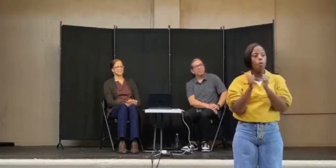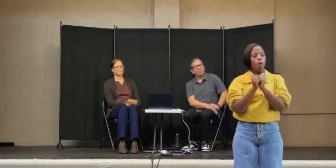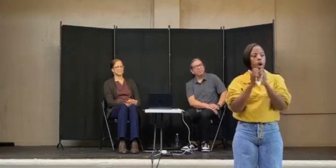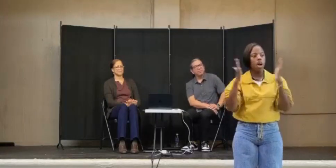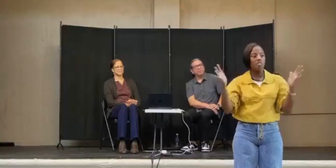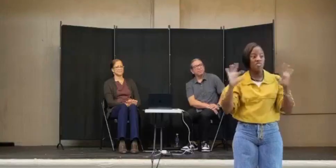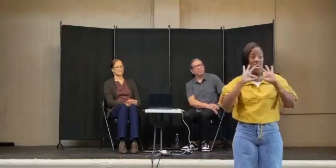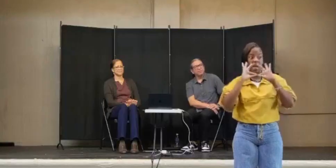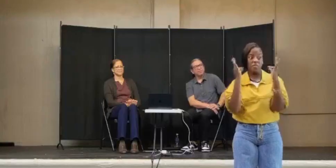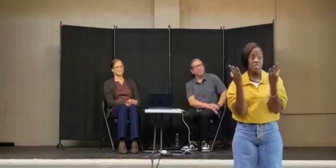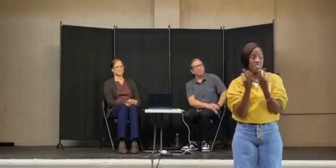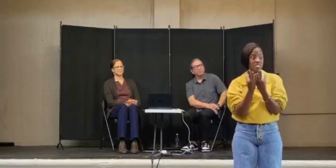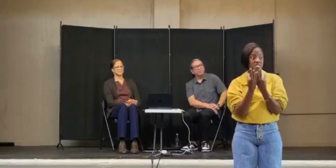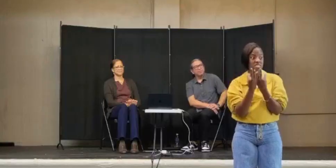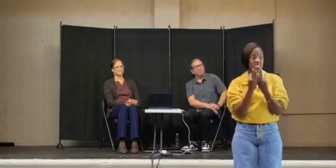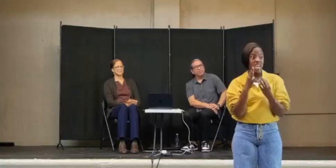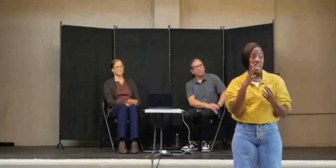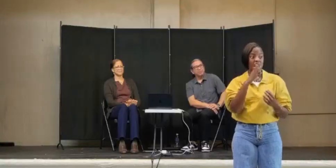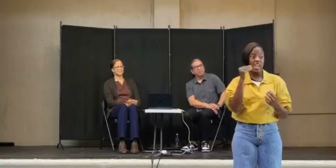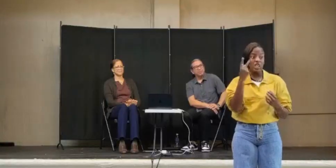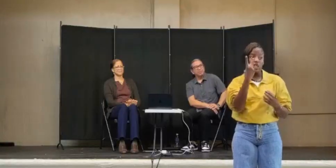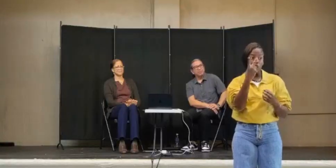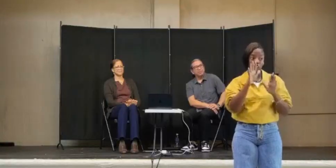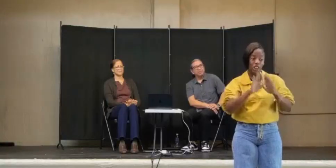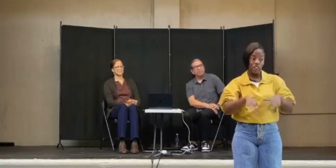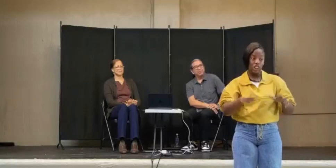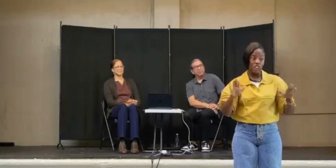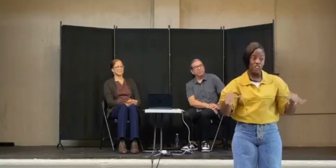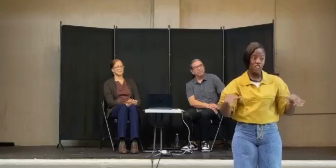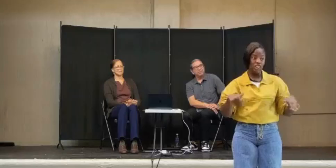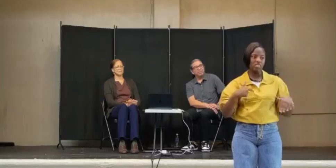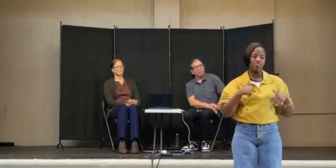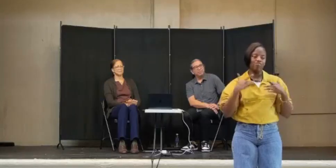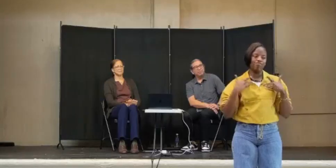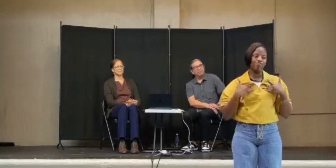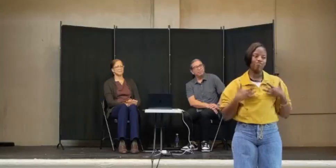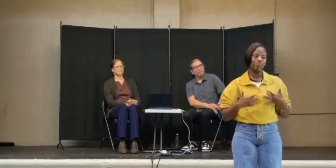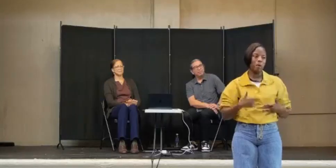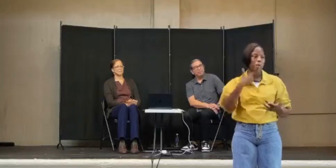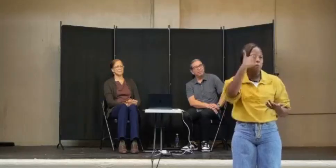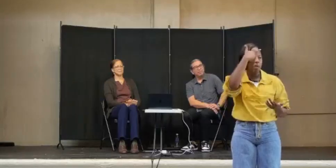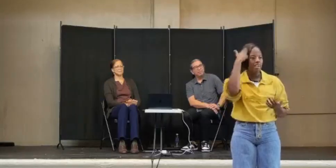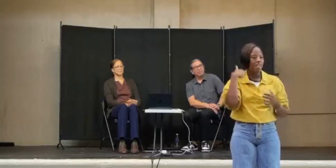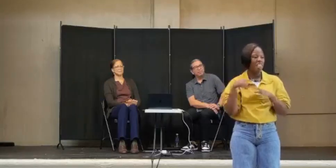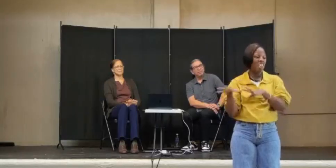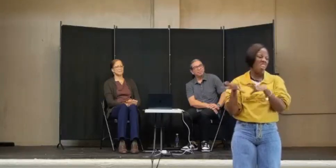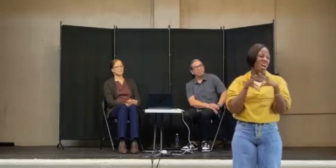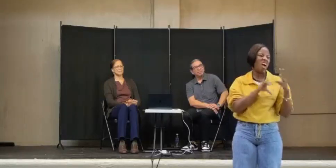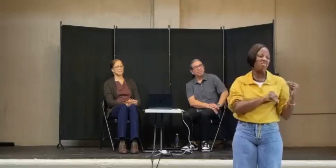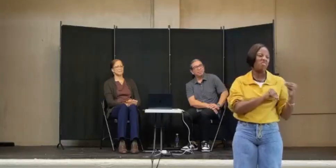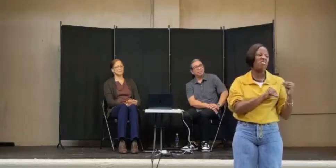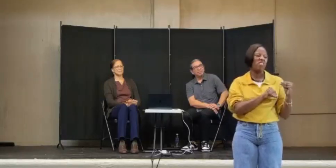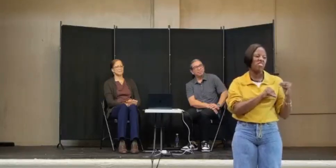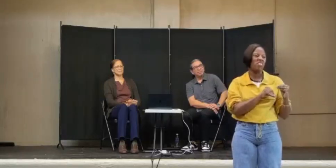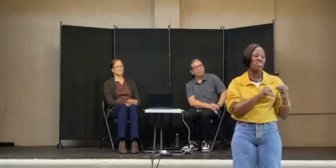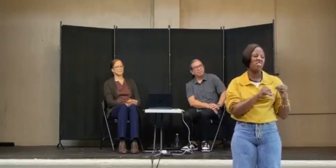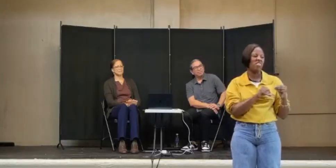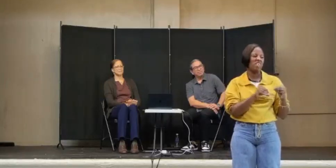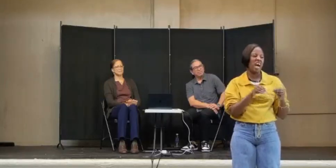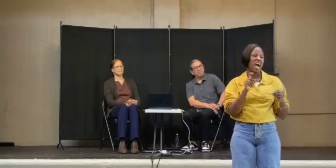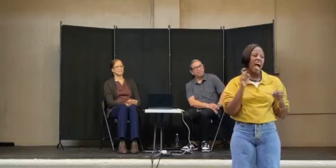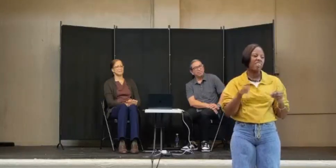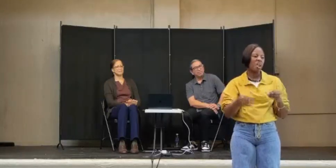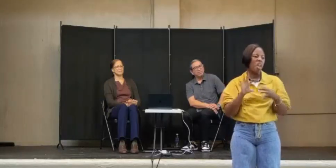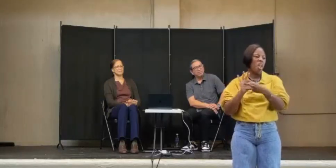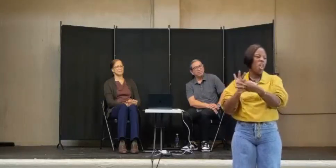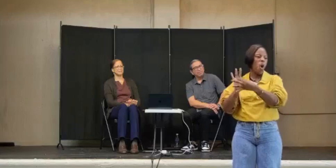And growing up without much family, really, and 2 children, I felt really depressed because